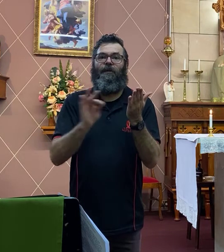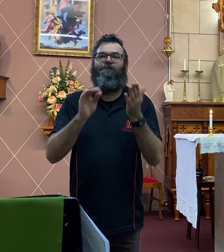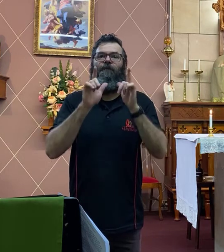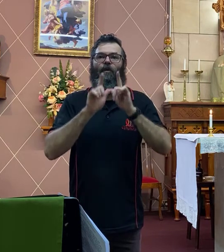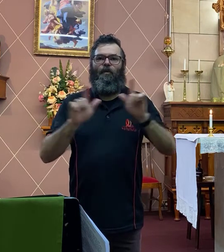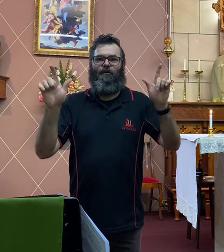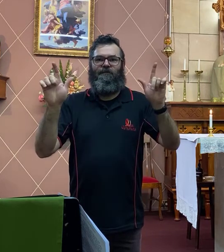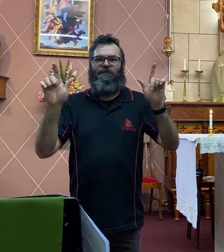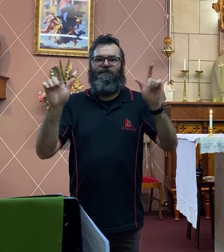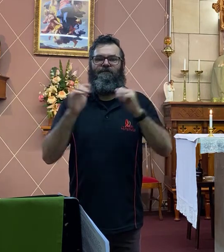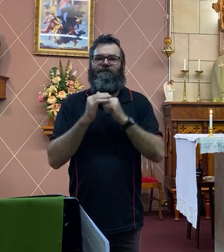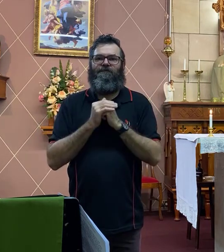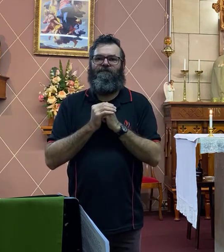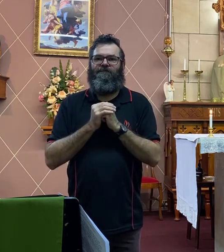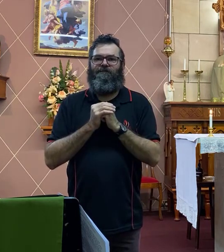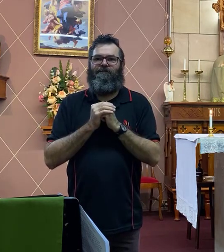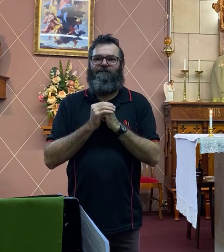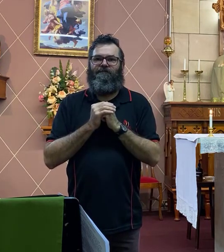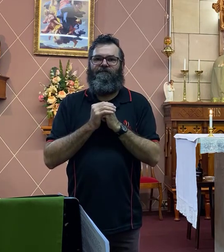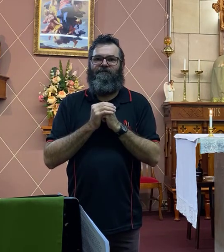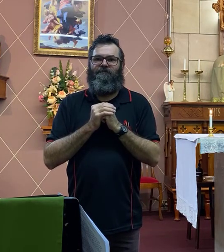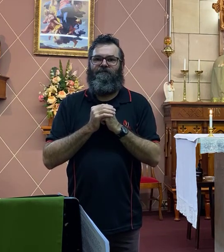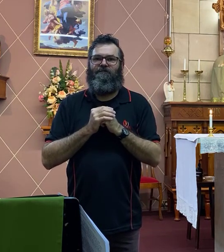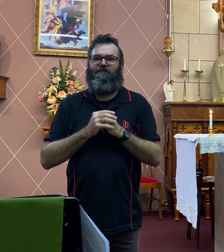Praise to you, Lord Jesus Christ.